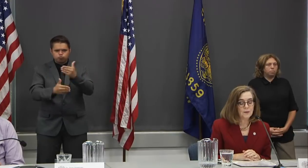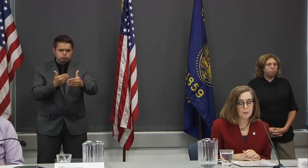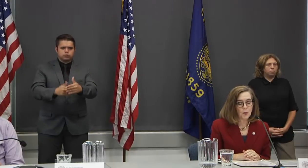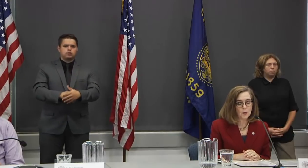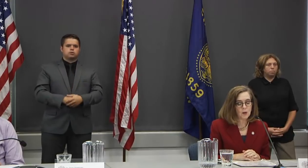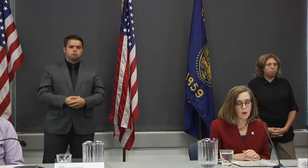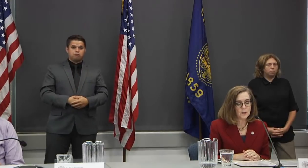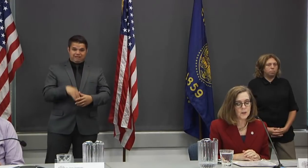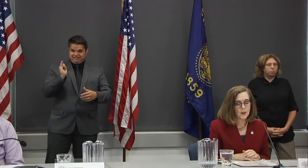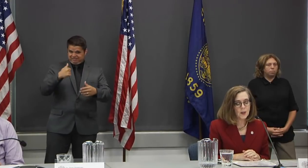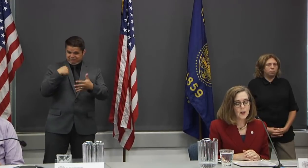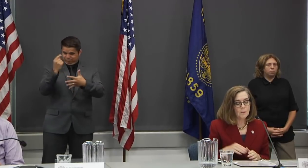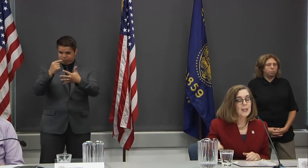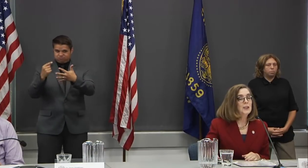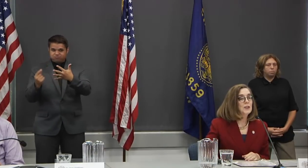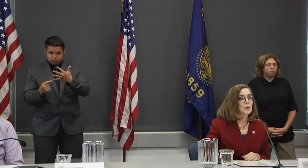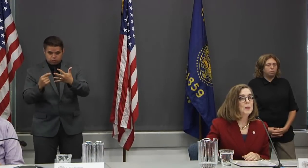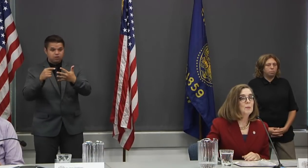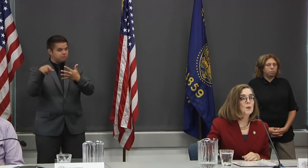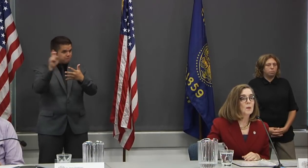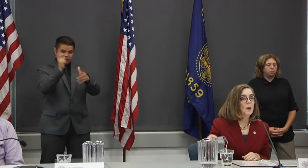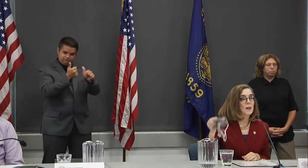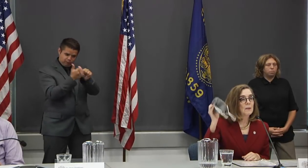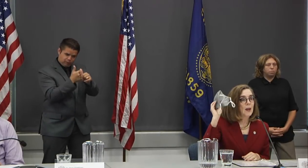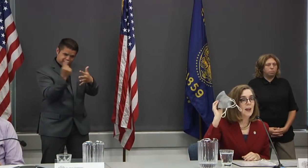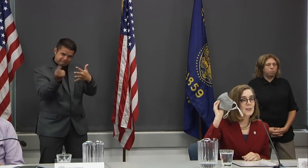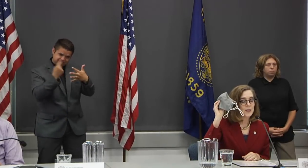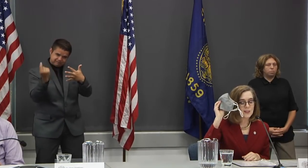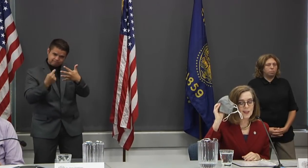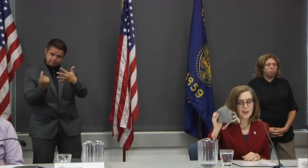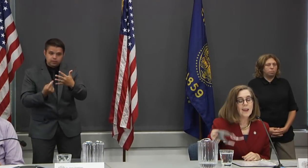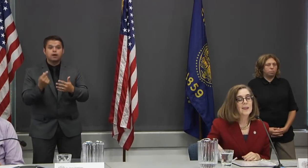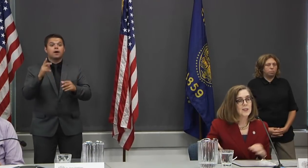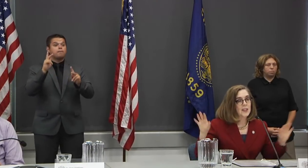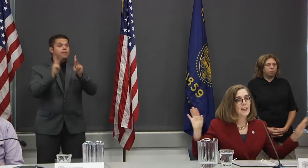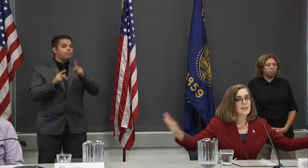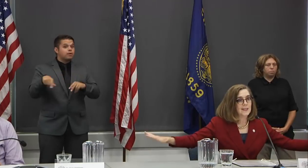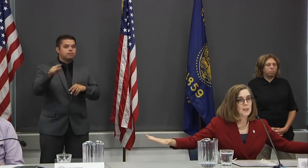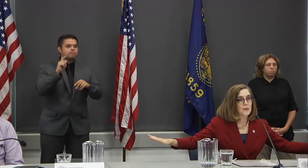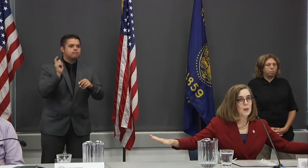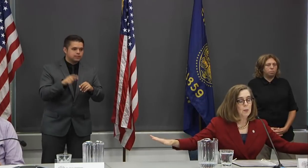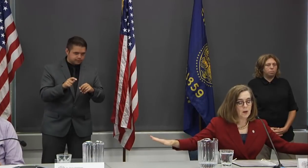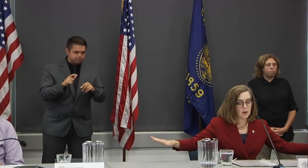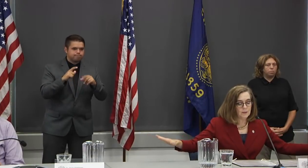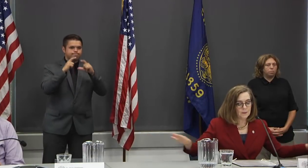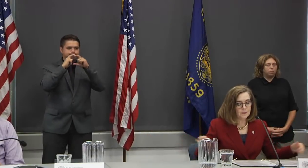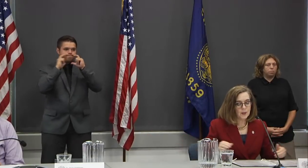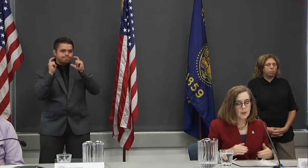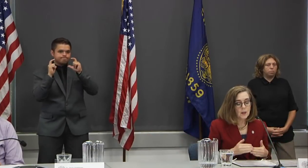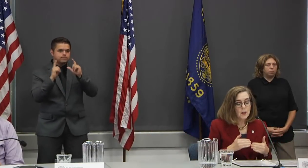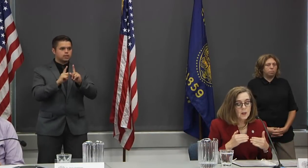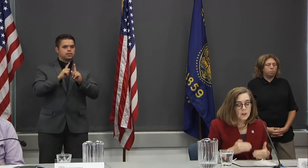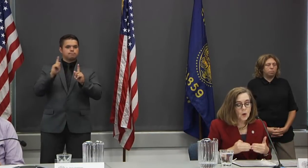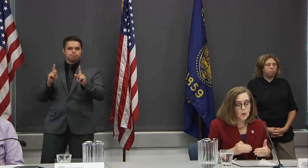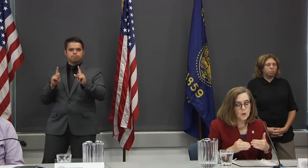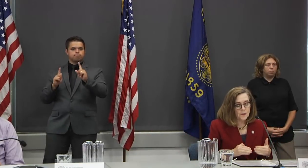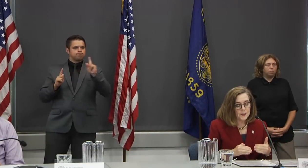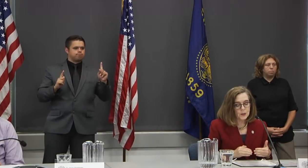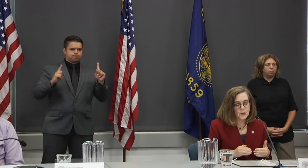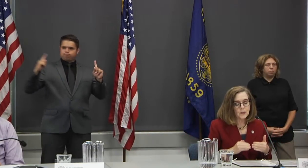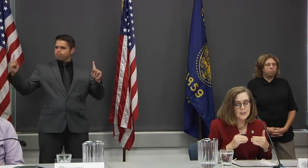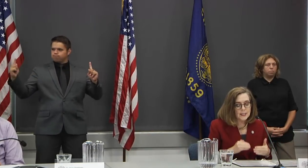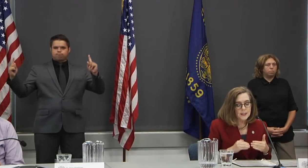and safety protocols, making sure people are wearing masks and staying 6 feet apart.